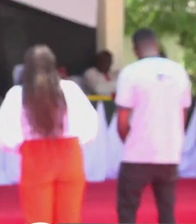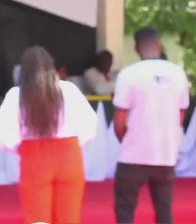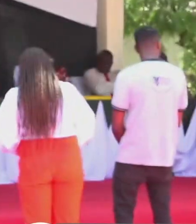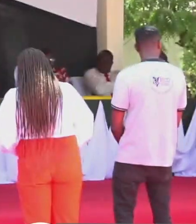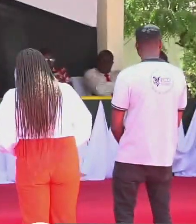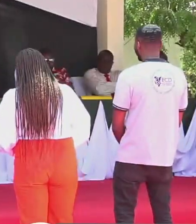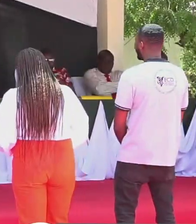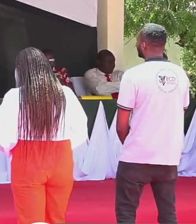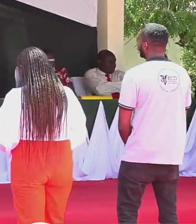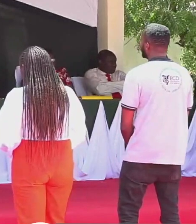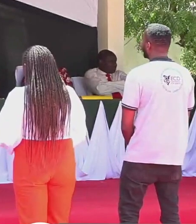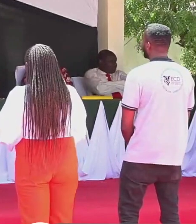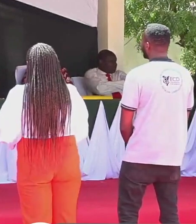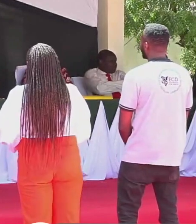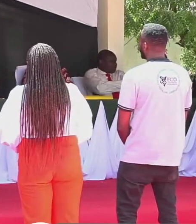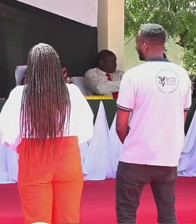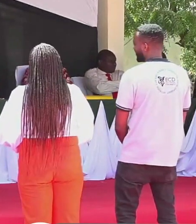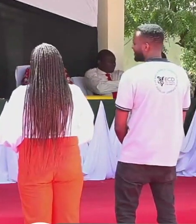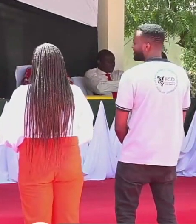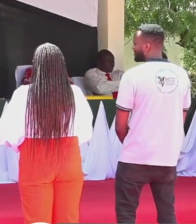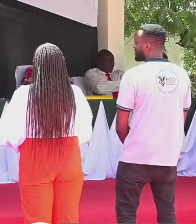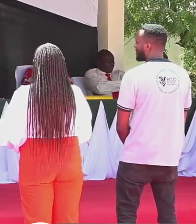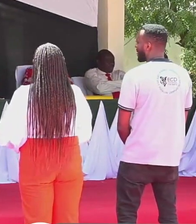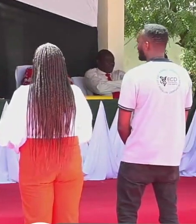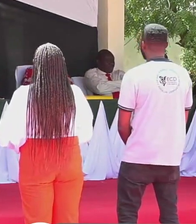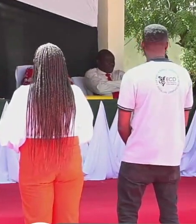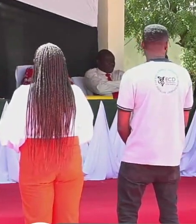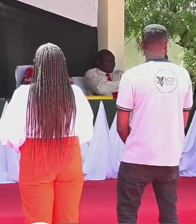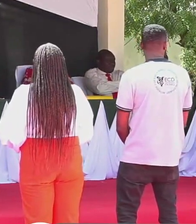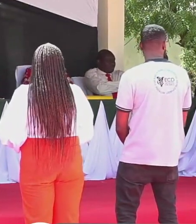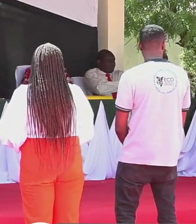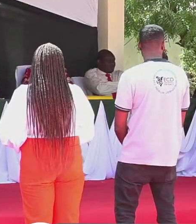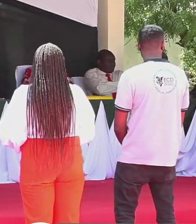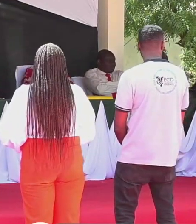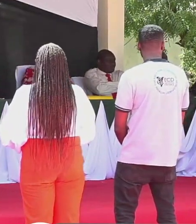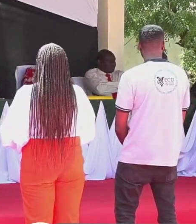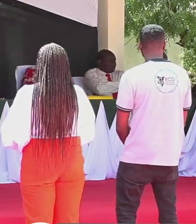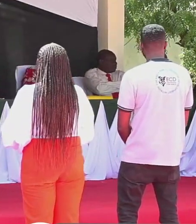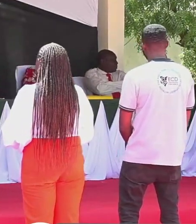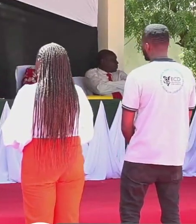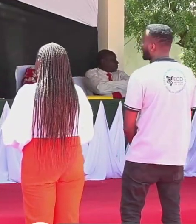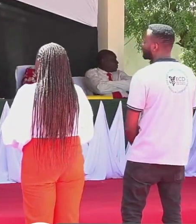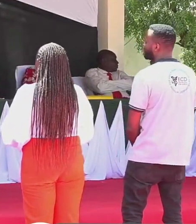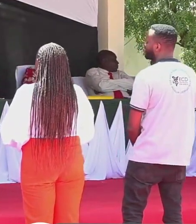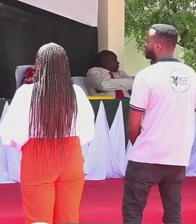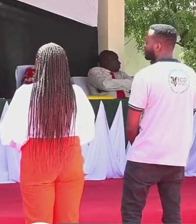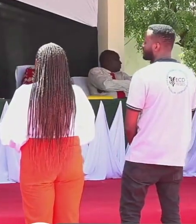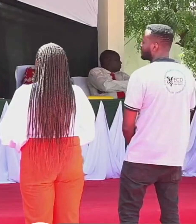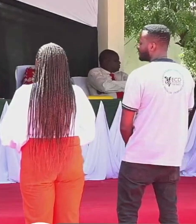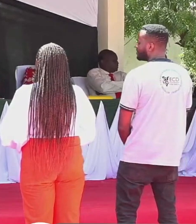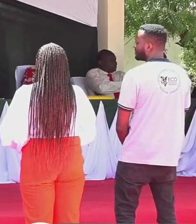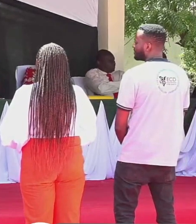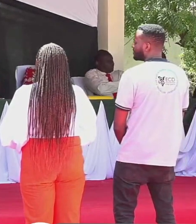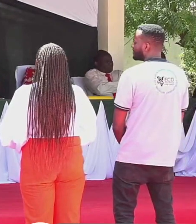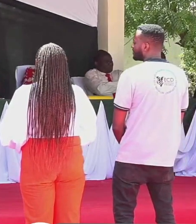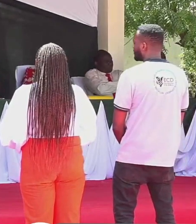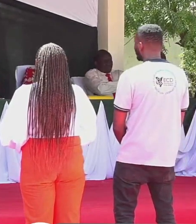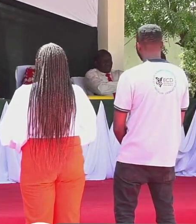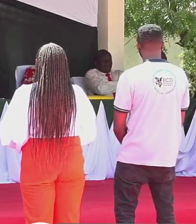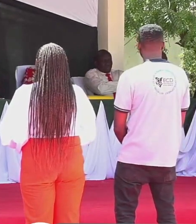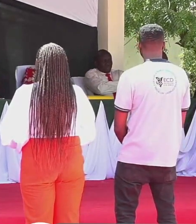team is King Maina. King Maina is the finance person, officer in our department, in